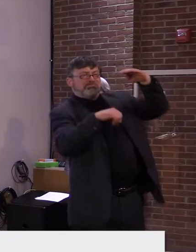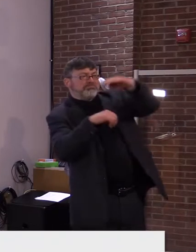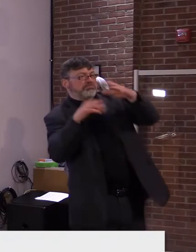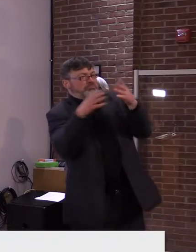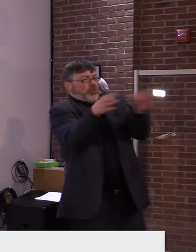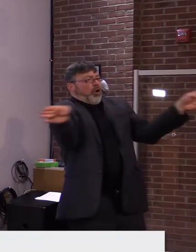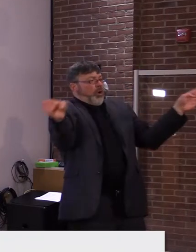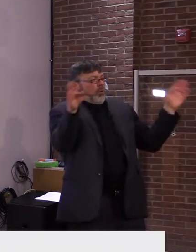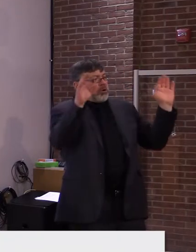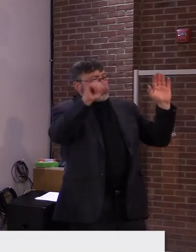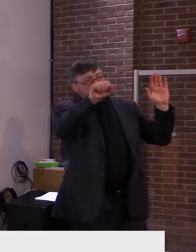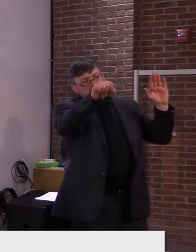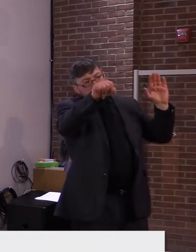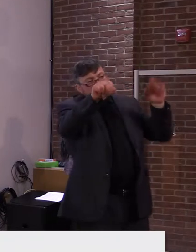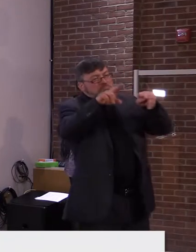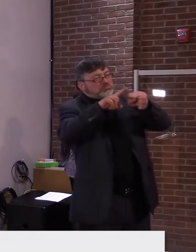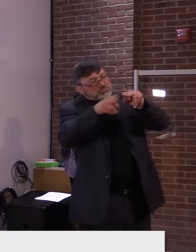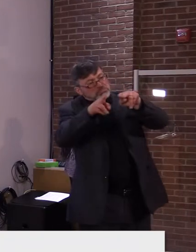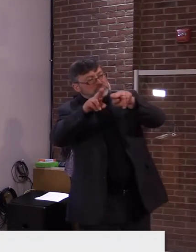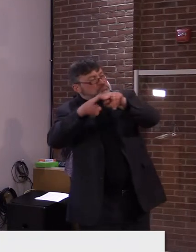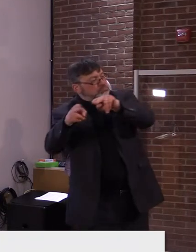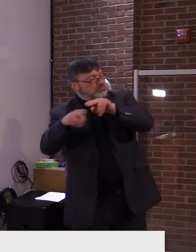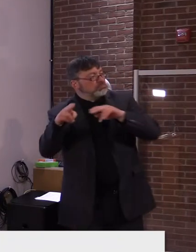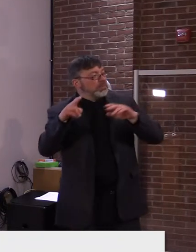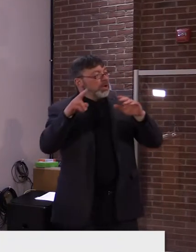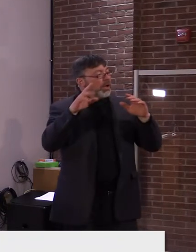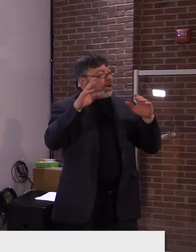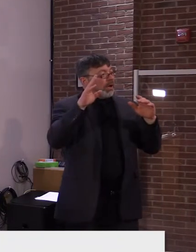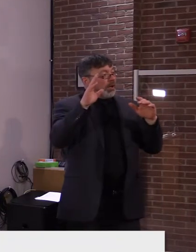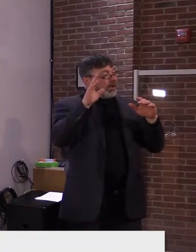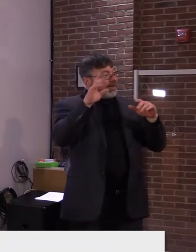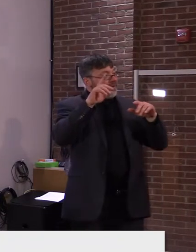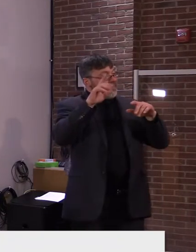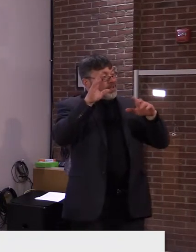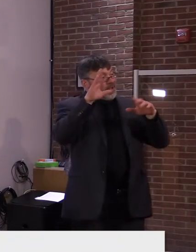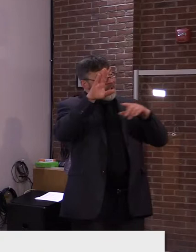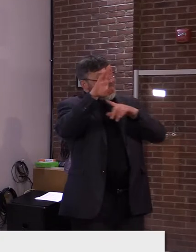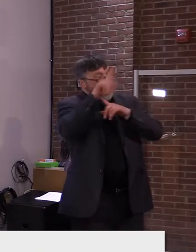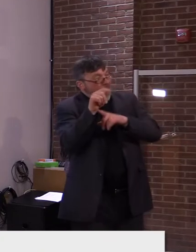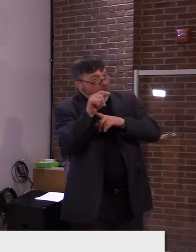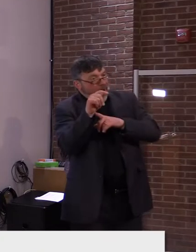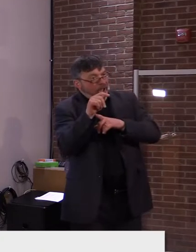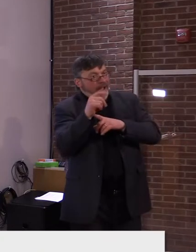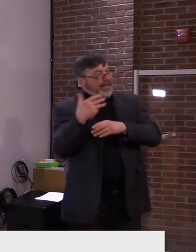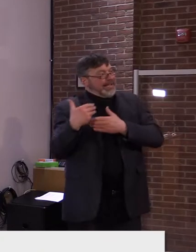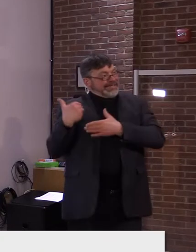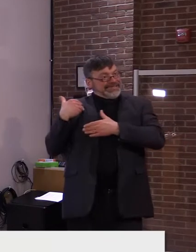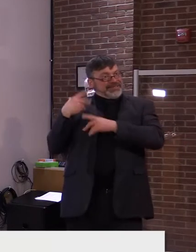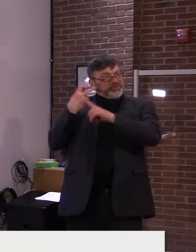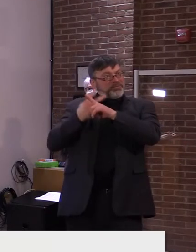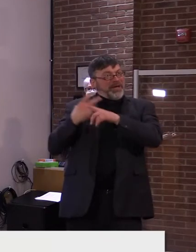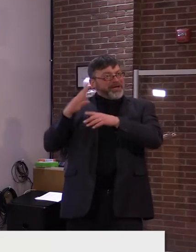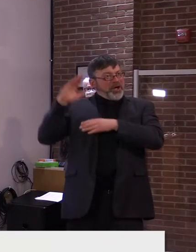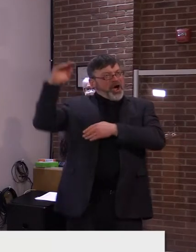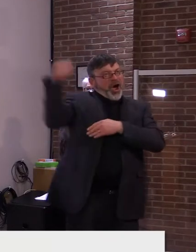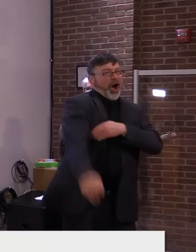occurring in the last month or two. So we'll see. There might be something about seasonality